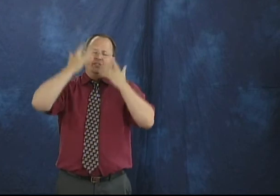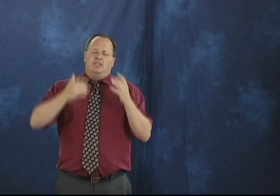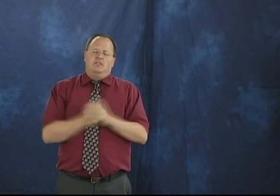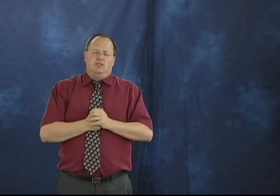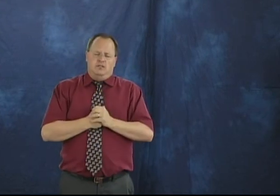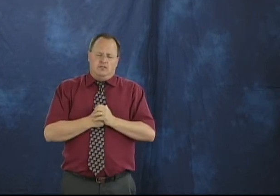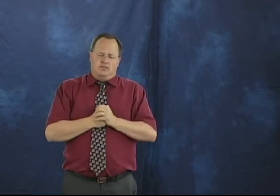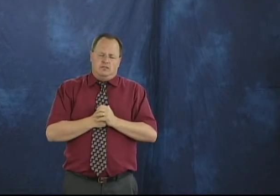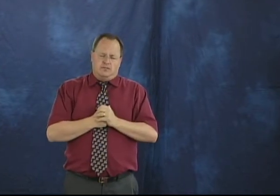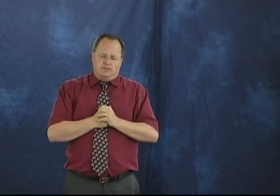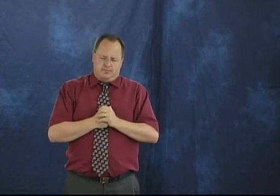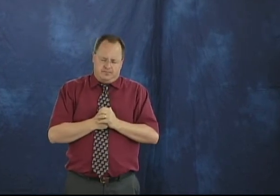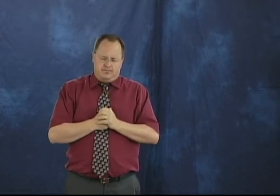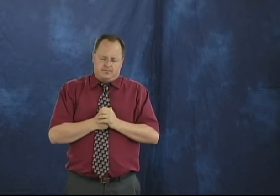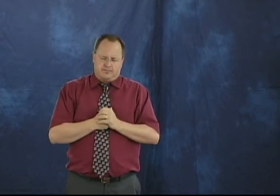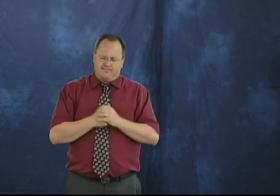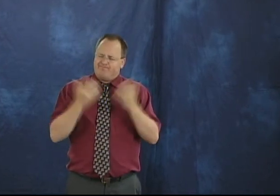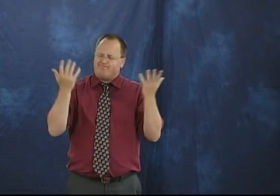you are the Lord full of mercy.